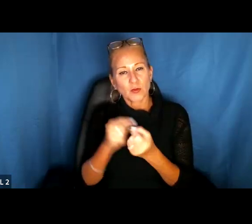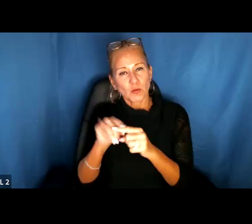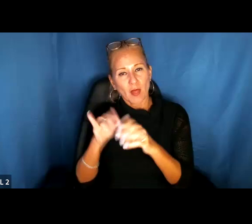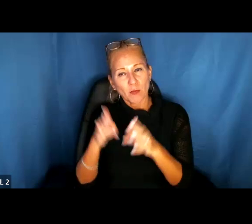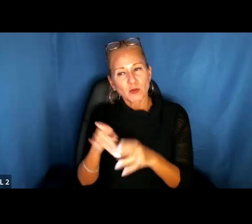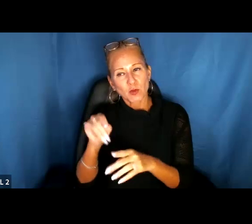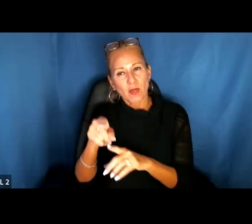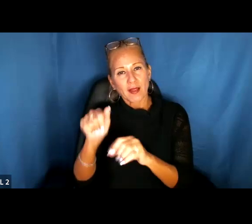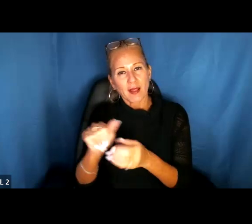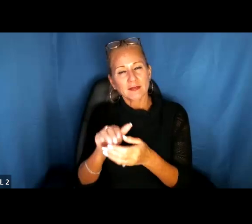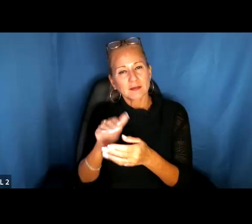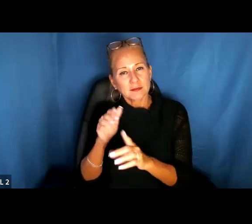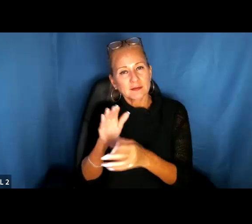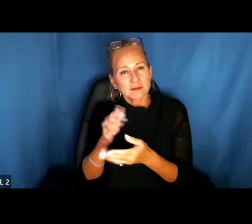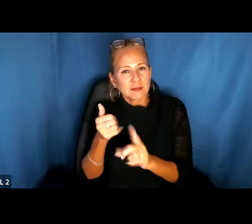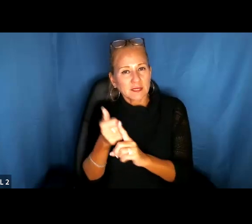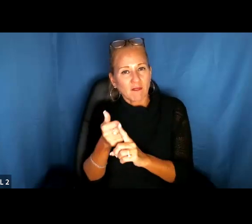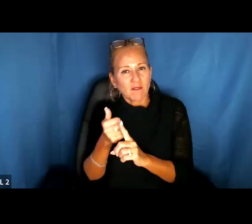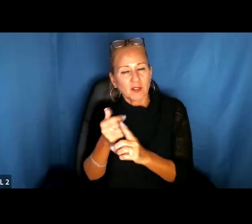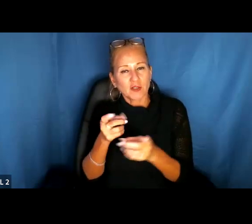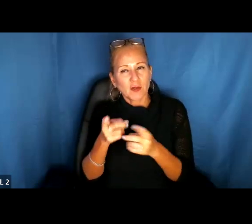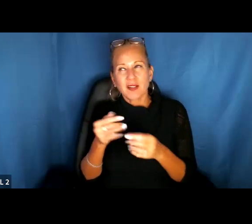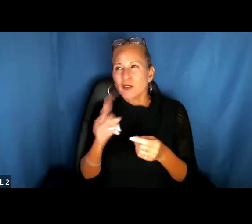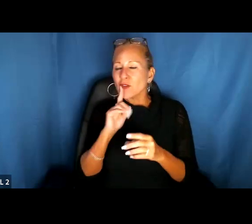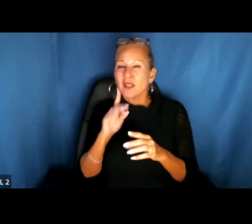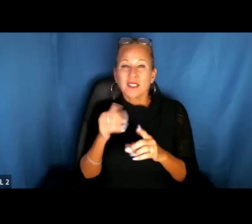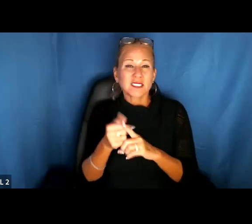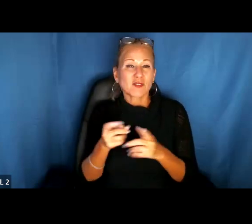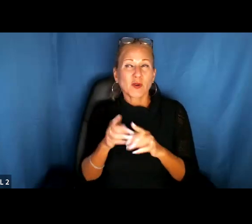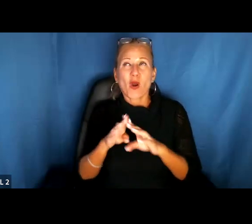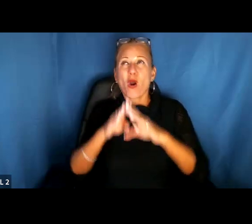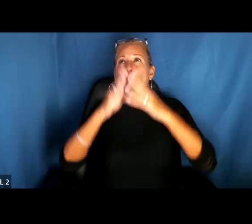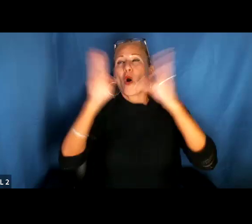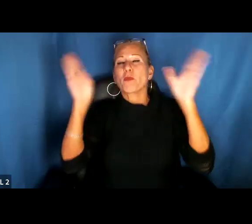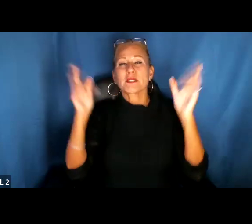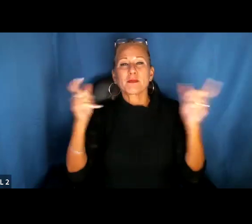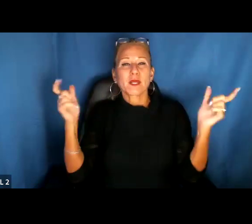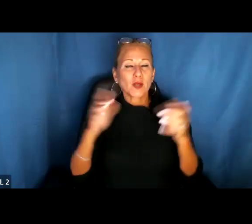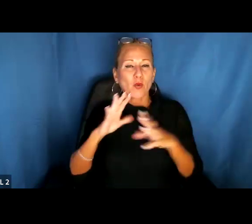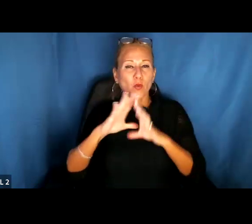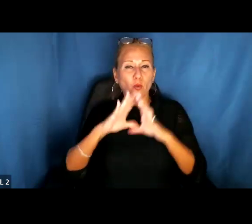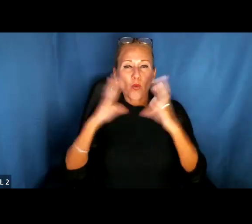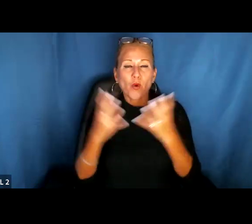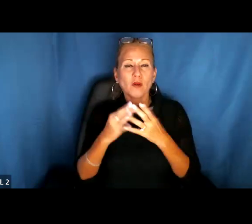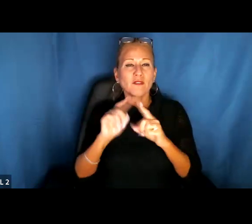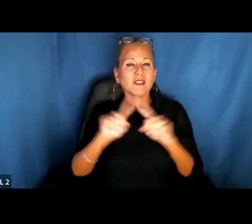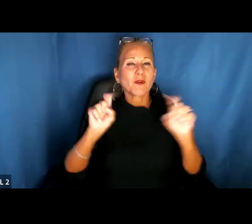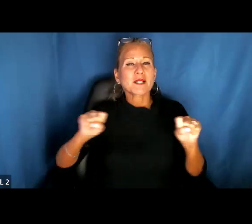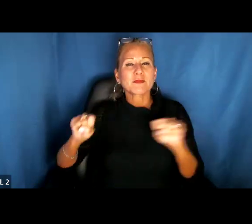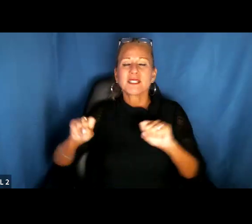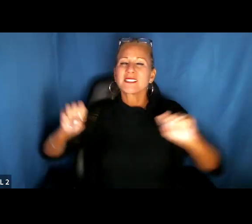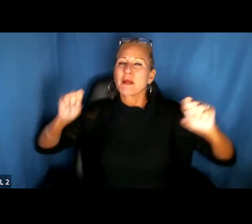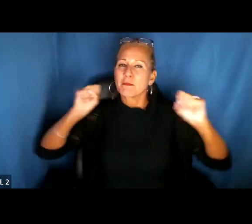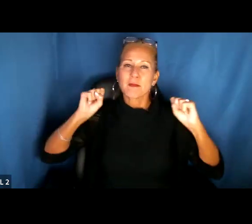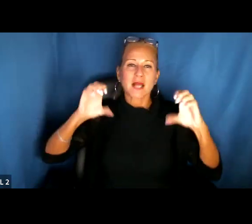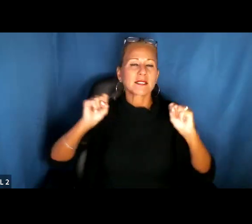can self-direct. Self-direction opens up a world of possibilities for people with disabilities. It is an amazing program, and